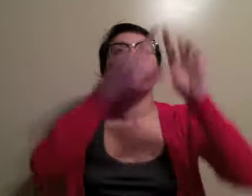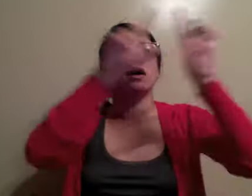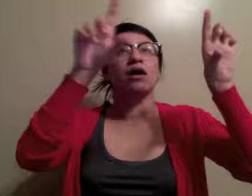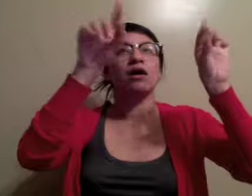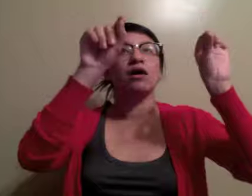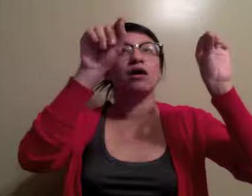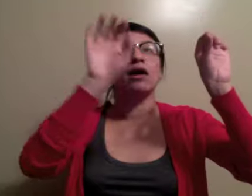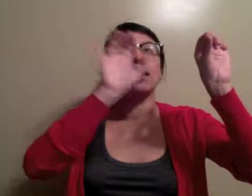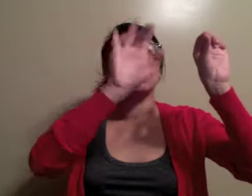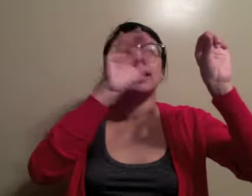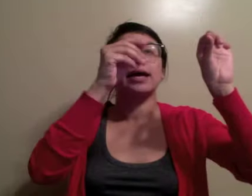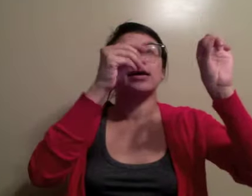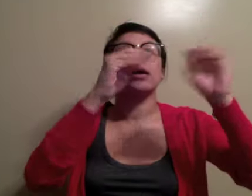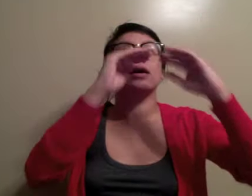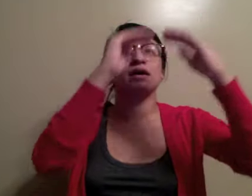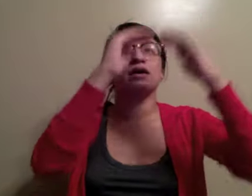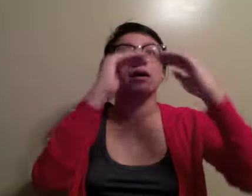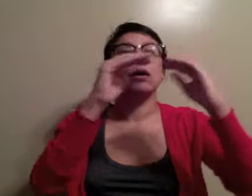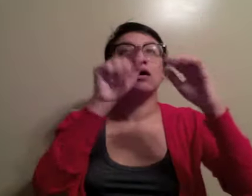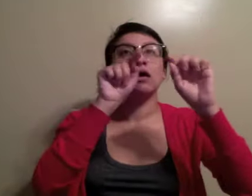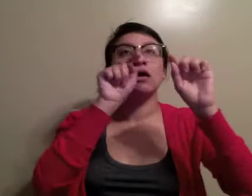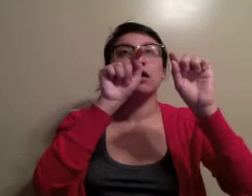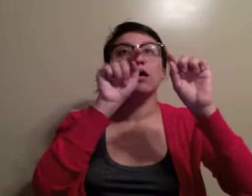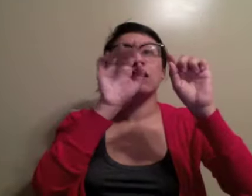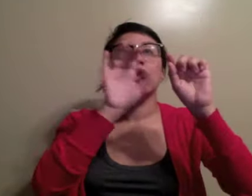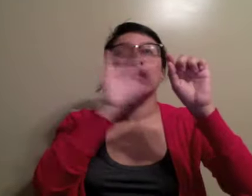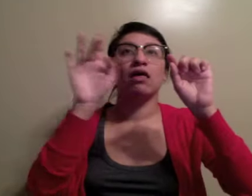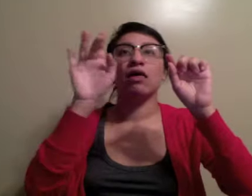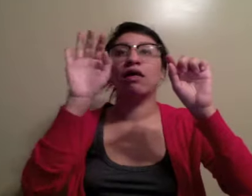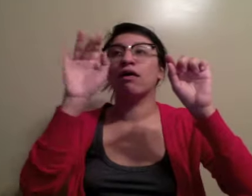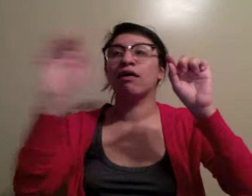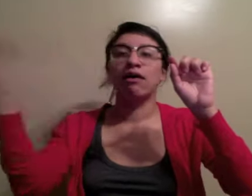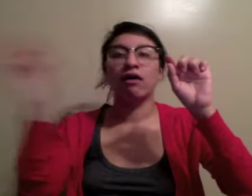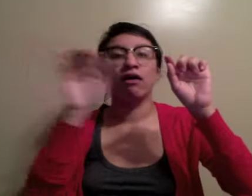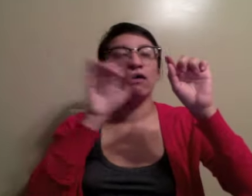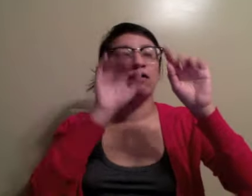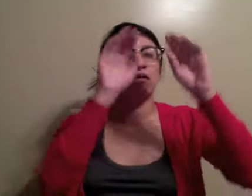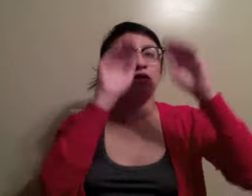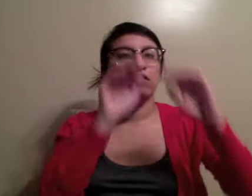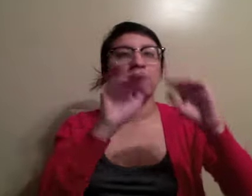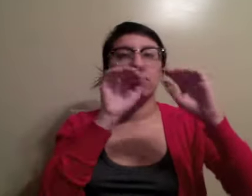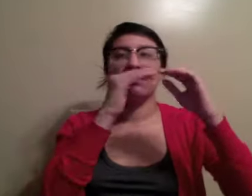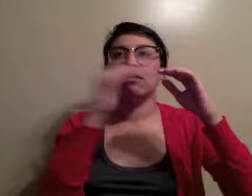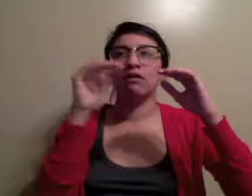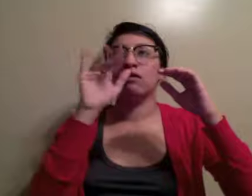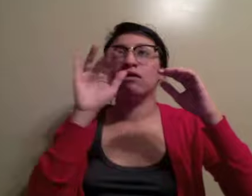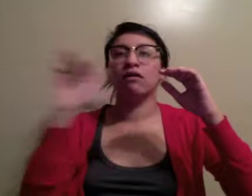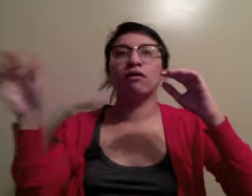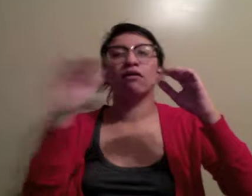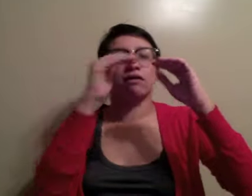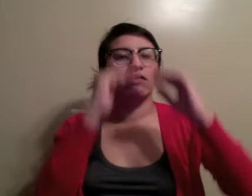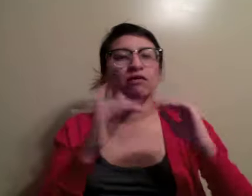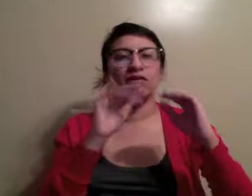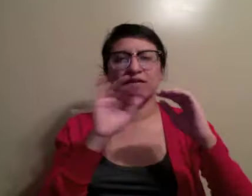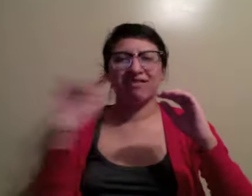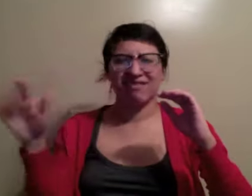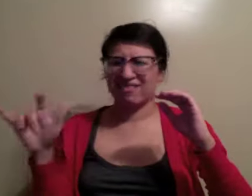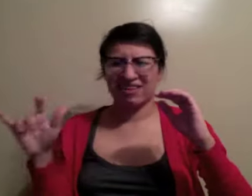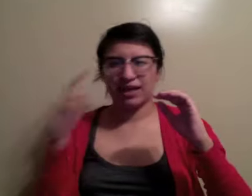but it's in the written record. He was a lieutenant in the Navy, a navigator, who'd been serving for 8 years and was still on active duty when he